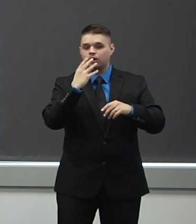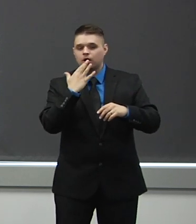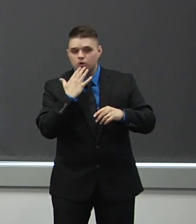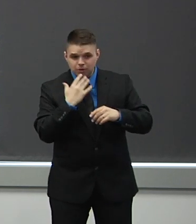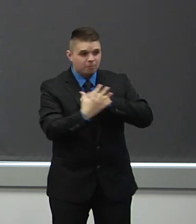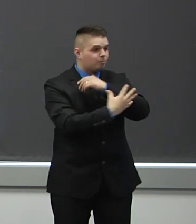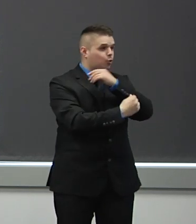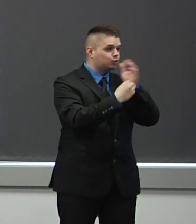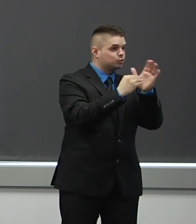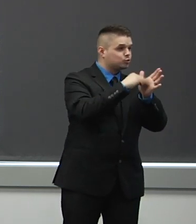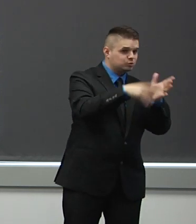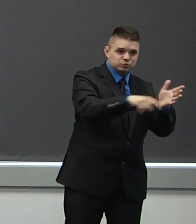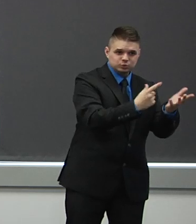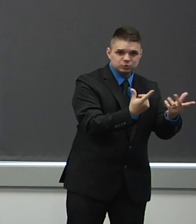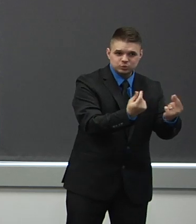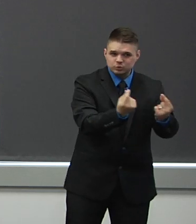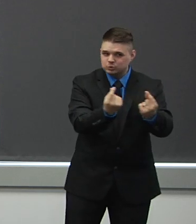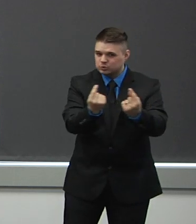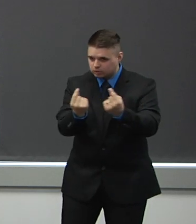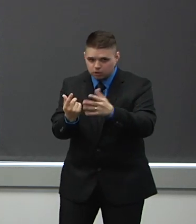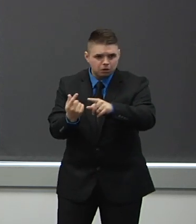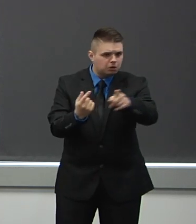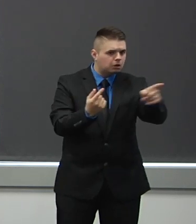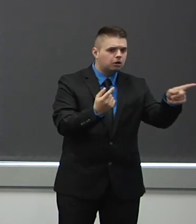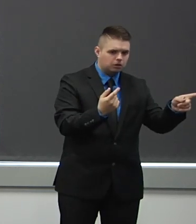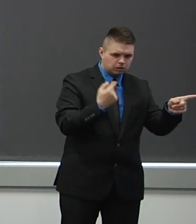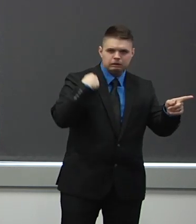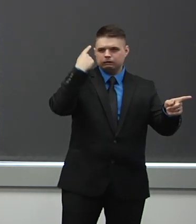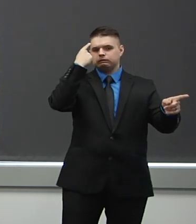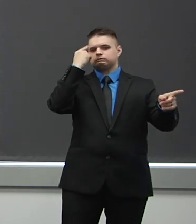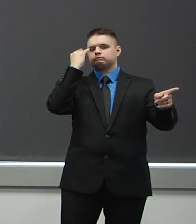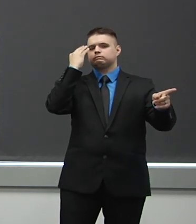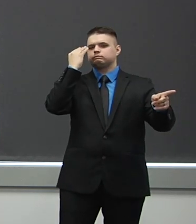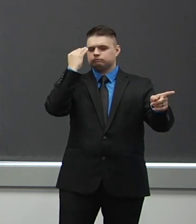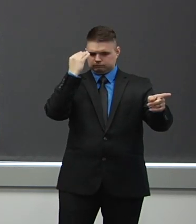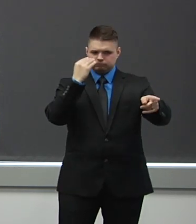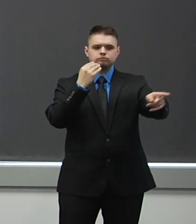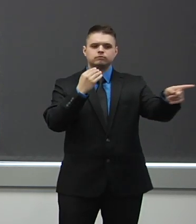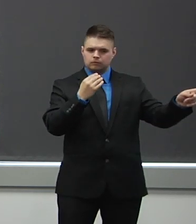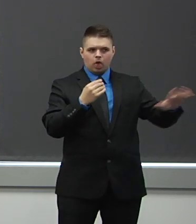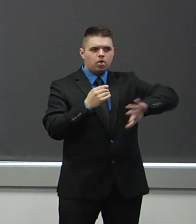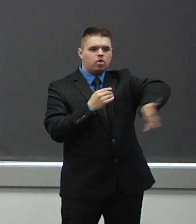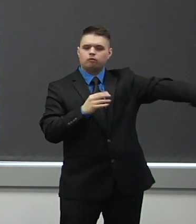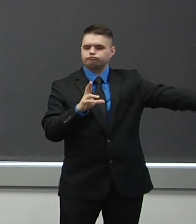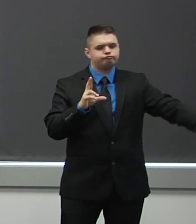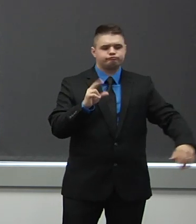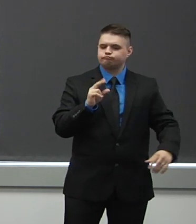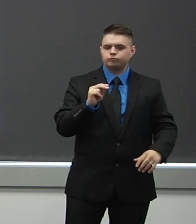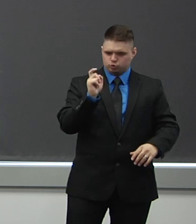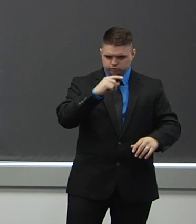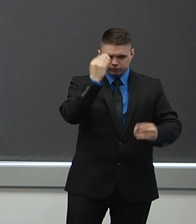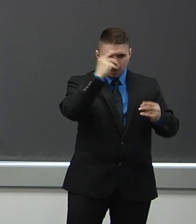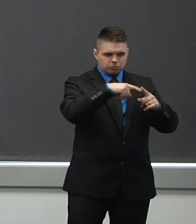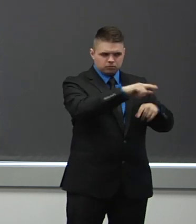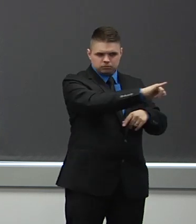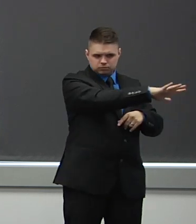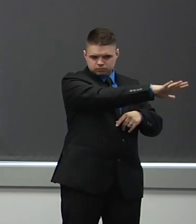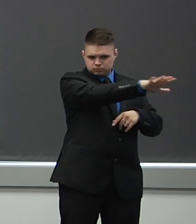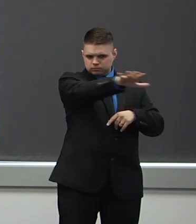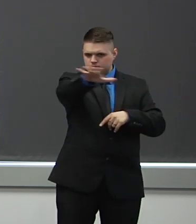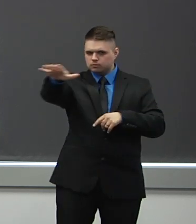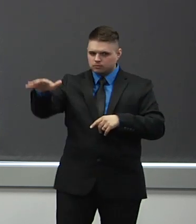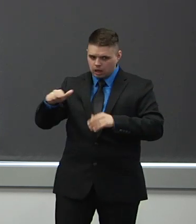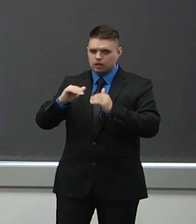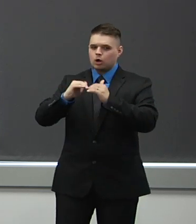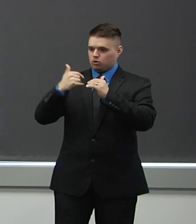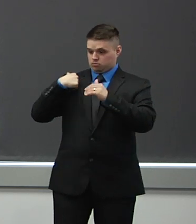vulnerable students are at the forefront of my mind when making public policy decisions that impact all